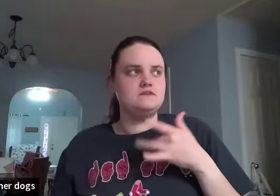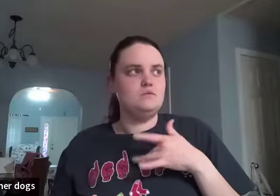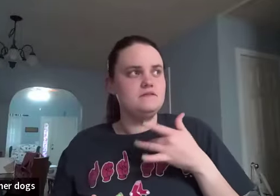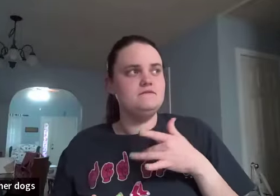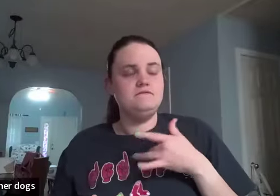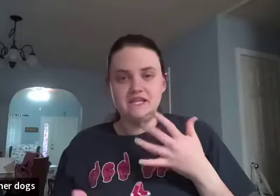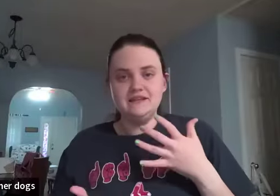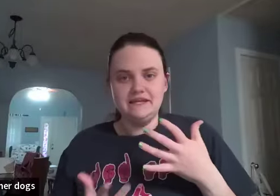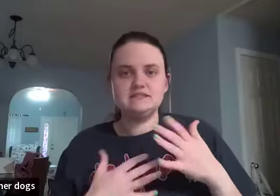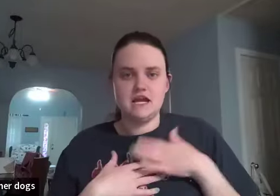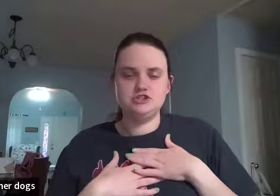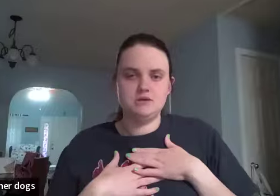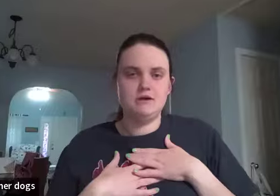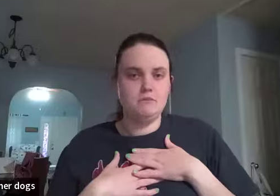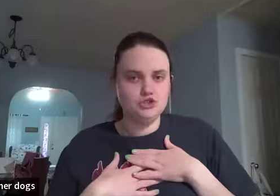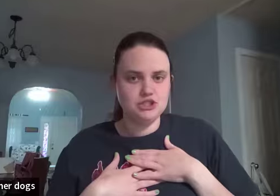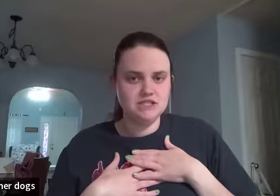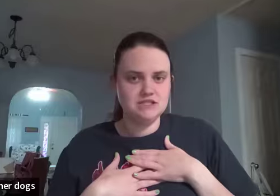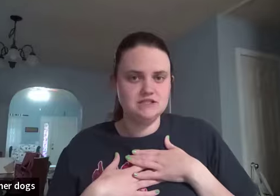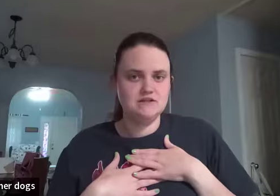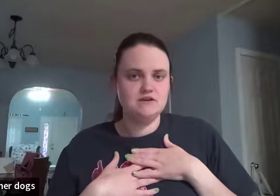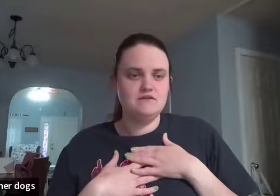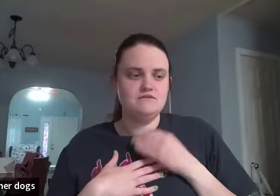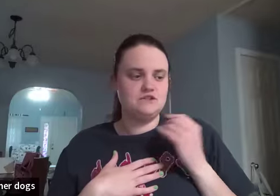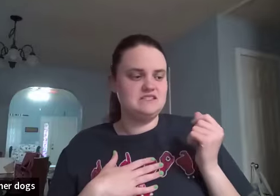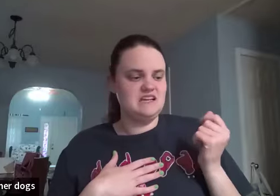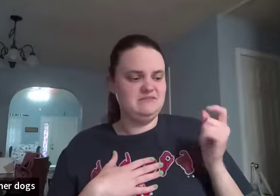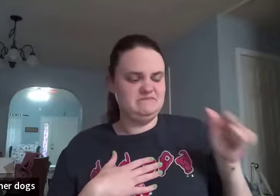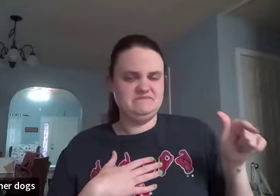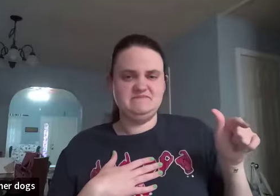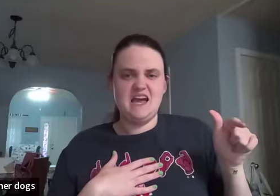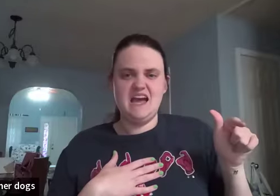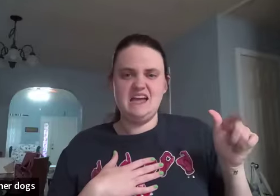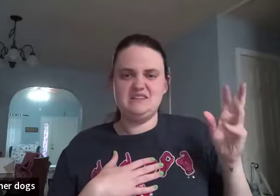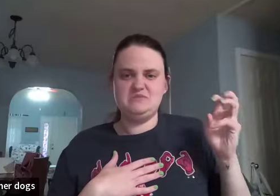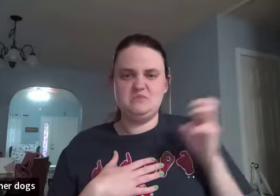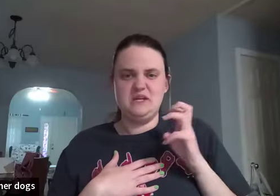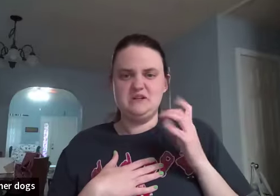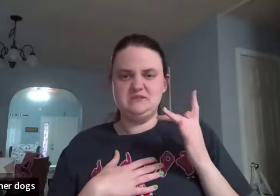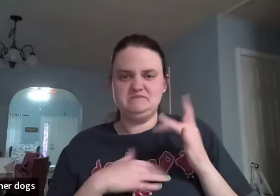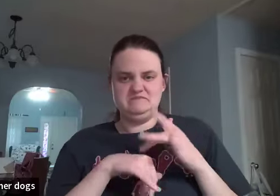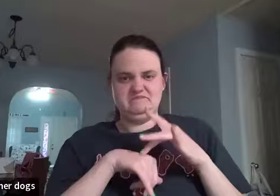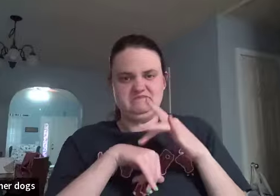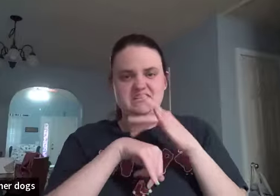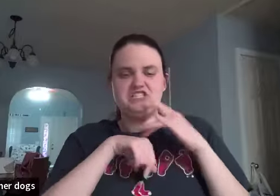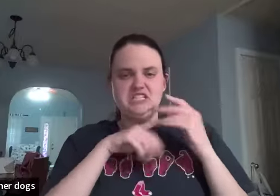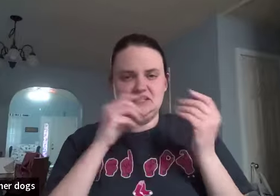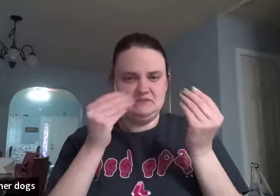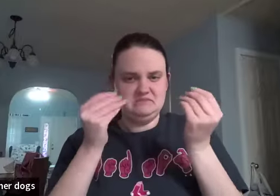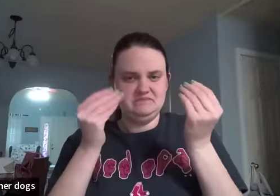often with feelings, actually talking about emotions versus like that weird touching or